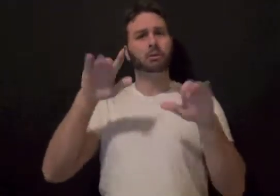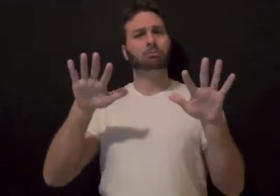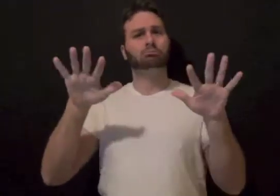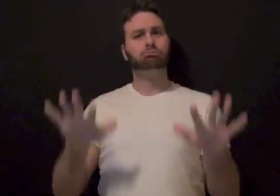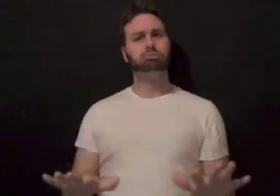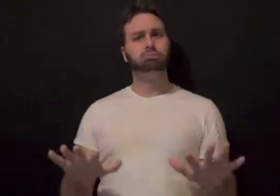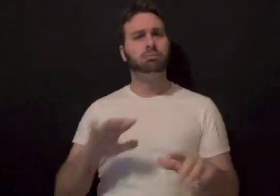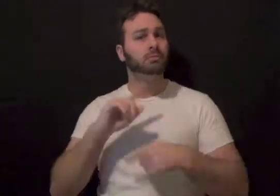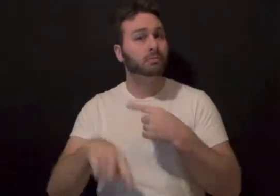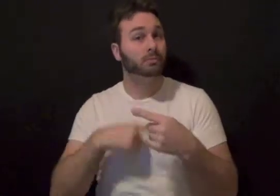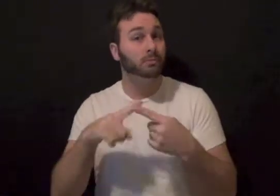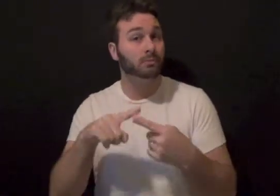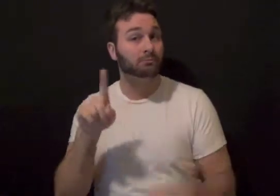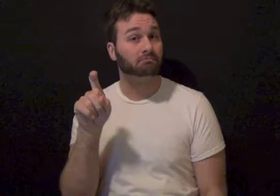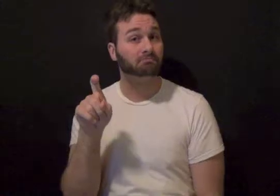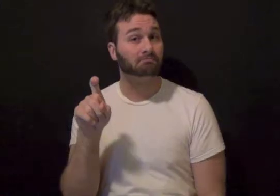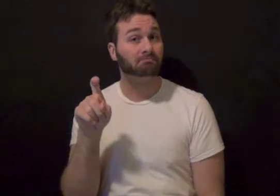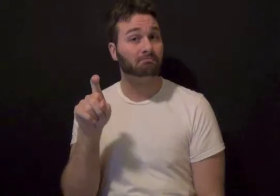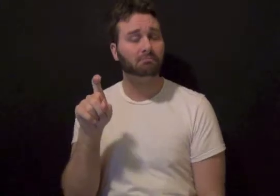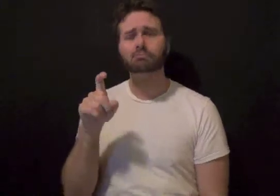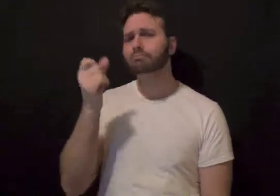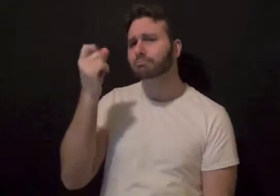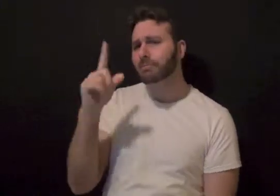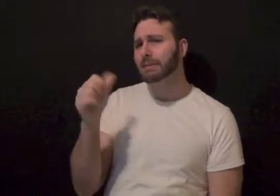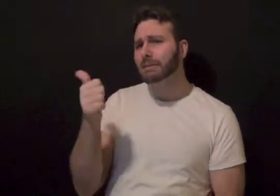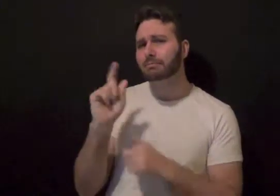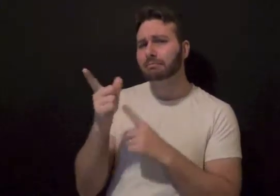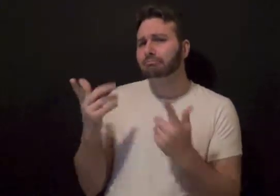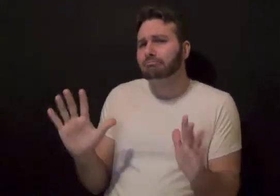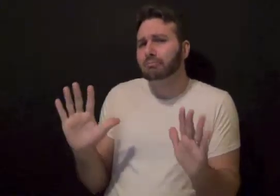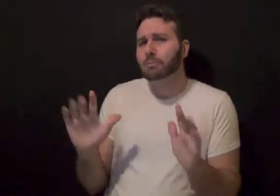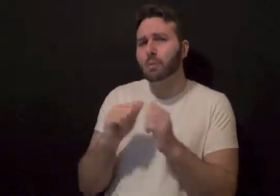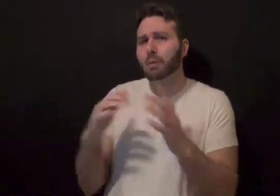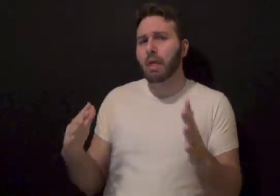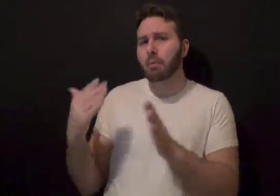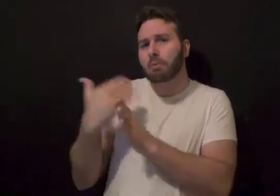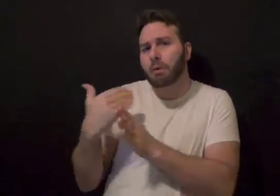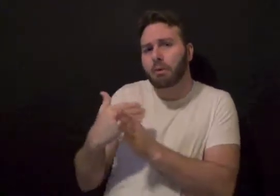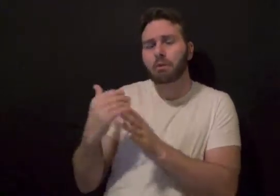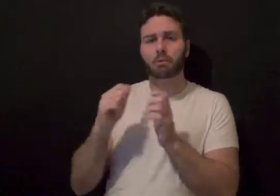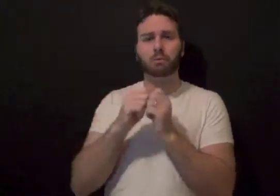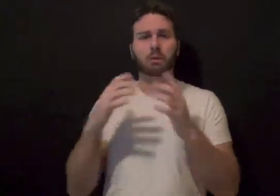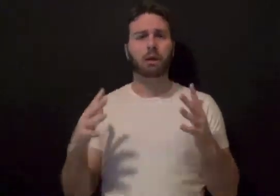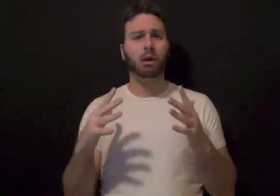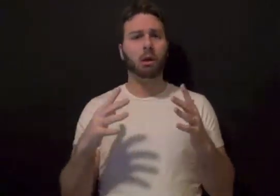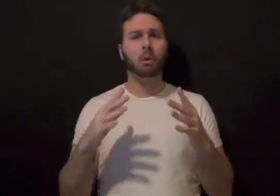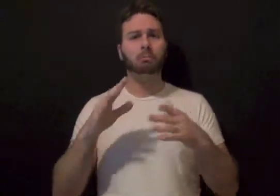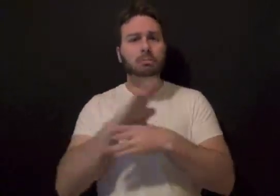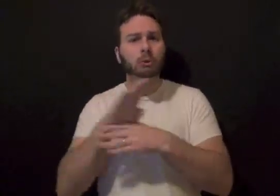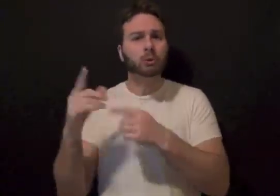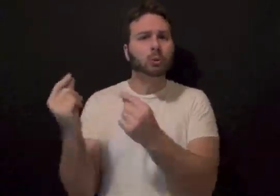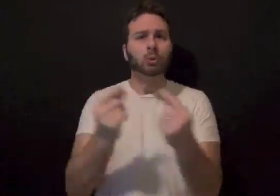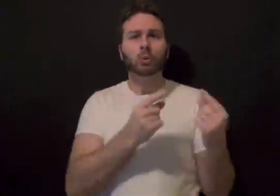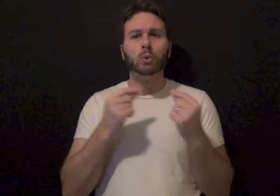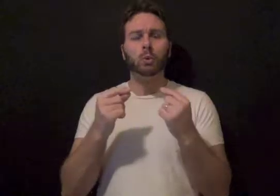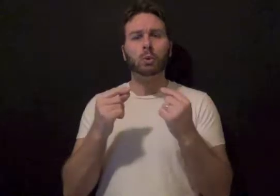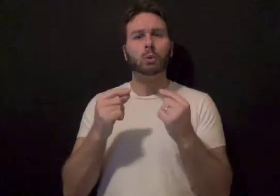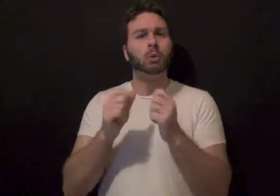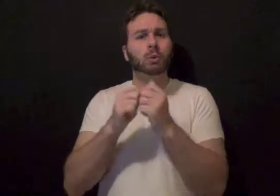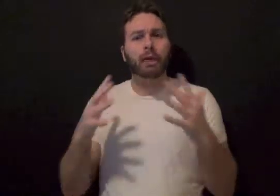nothing? Just 10 minutes, undisturbed. And when I say nothing, I do mean nothing. So that's no emailing, texting,